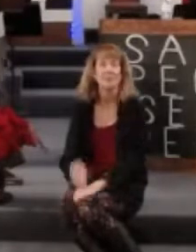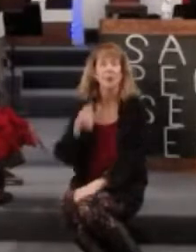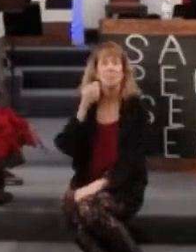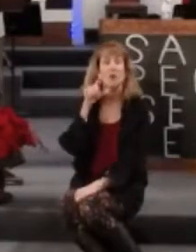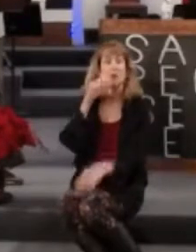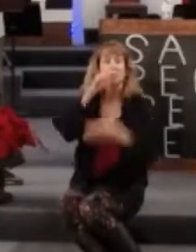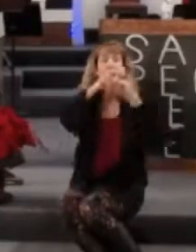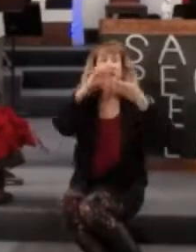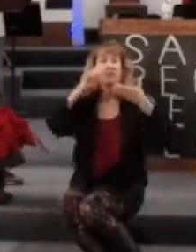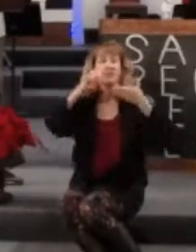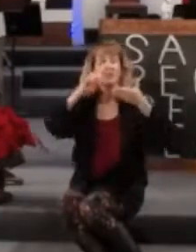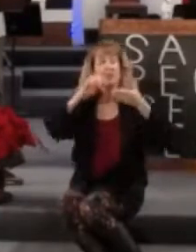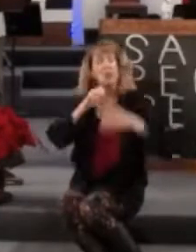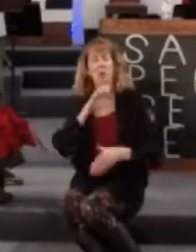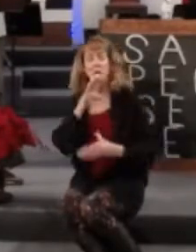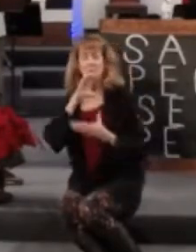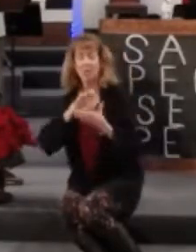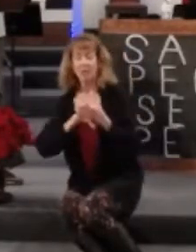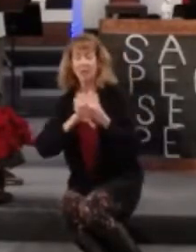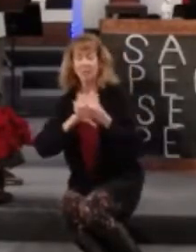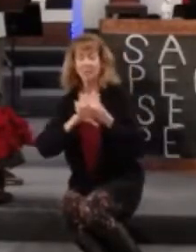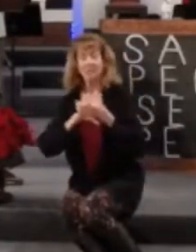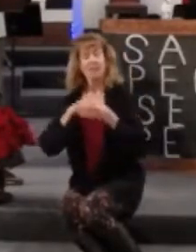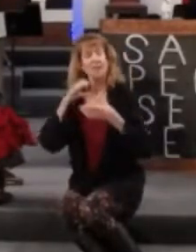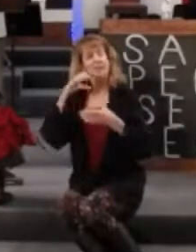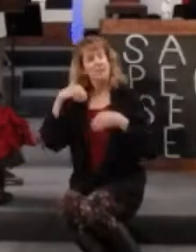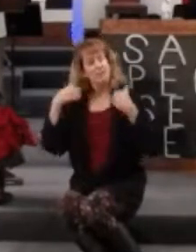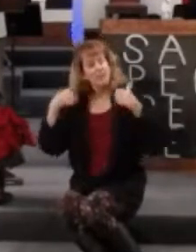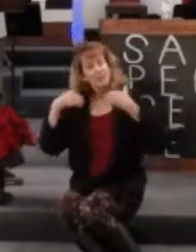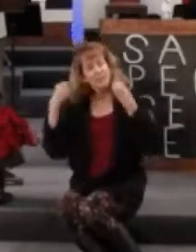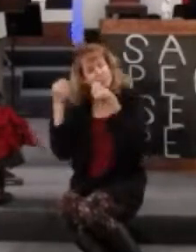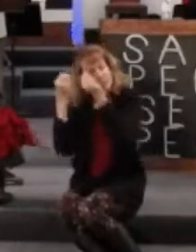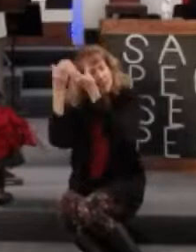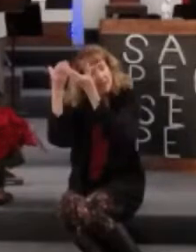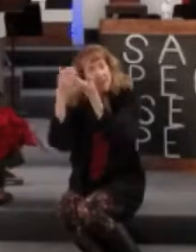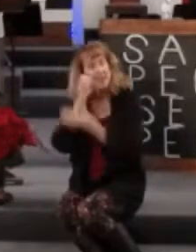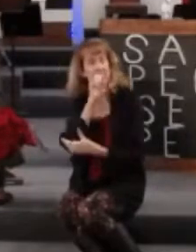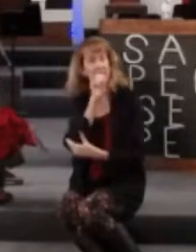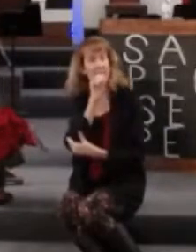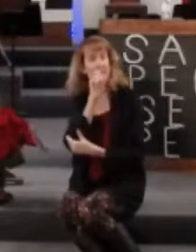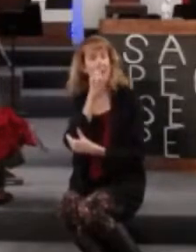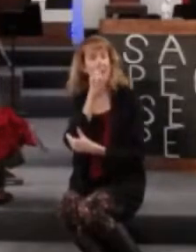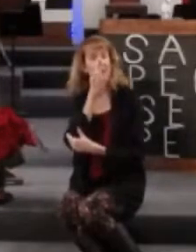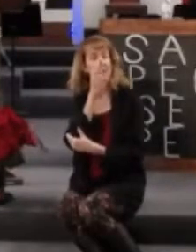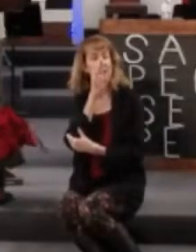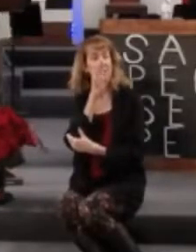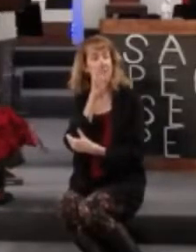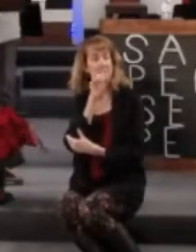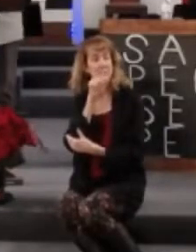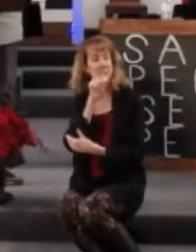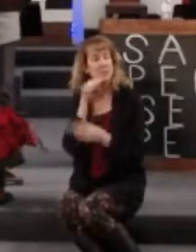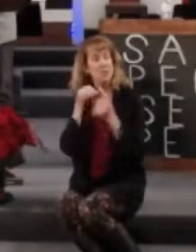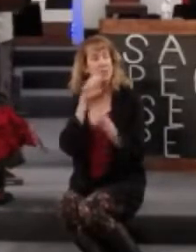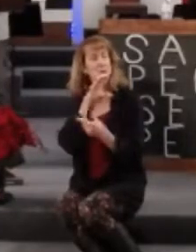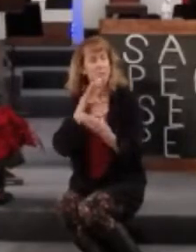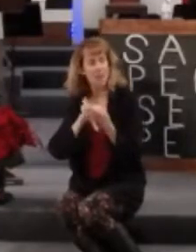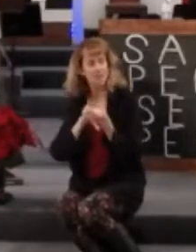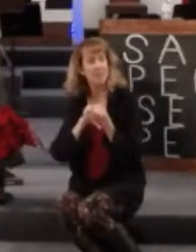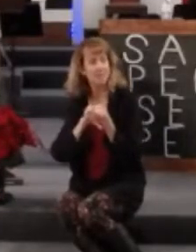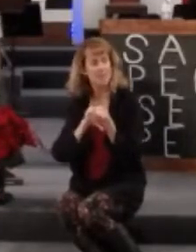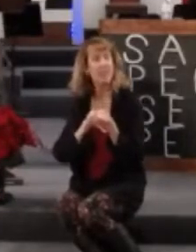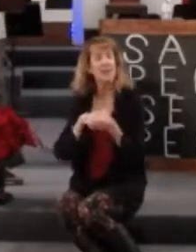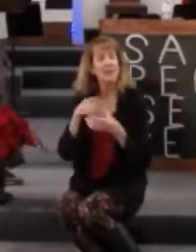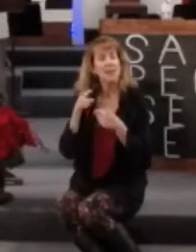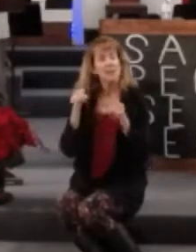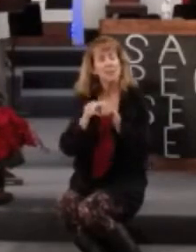"Wives, submit yourselves to your own husbands as you do to the Lord. For the husband is the head of the wife, as Christ is the head of